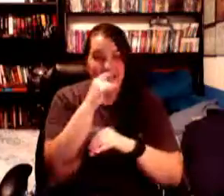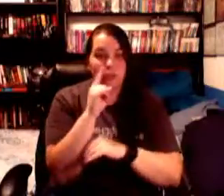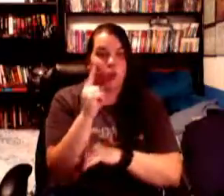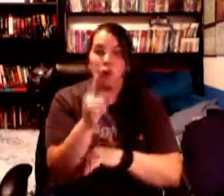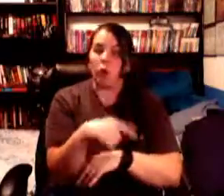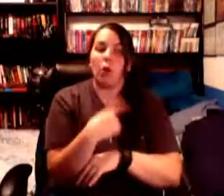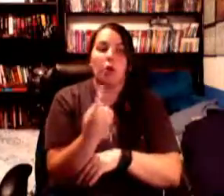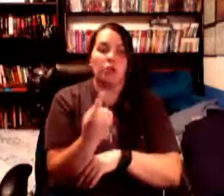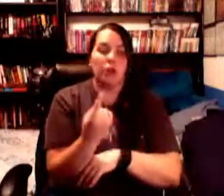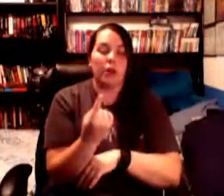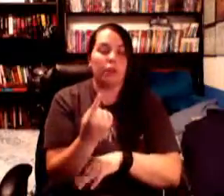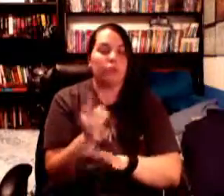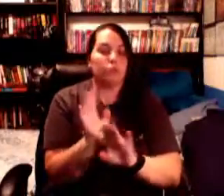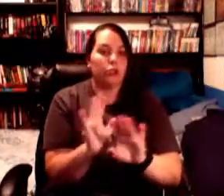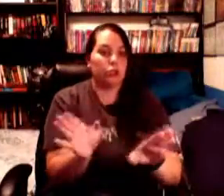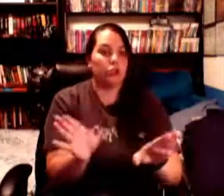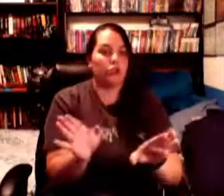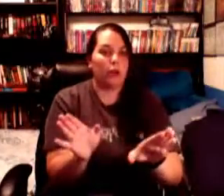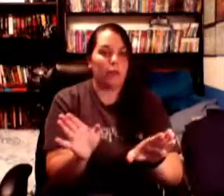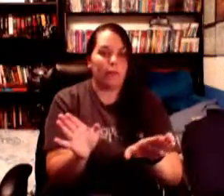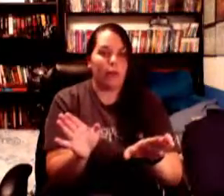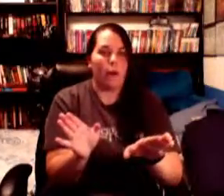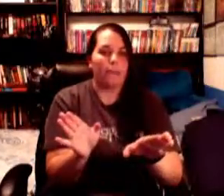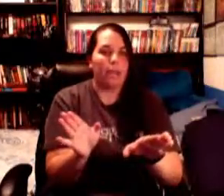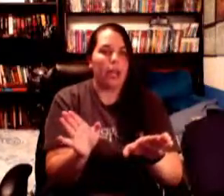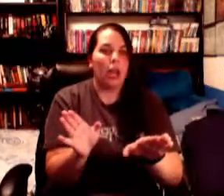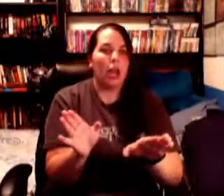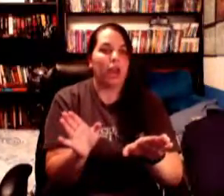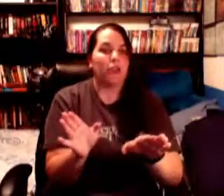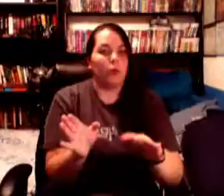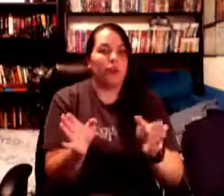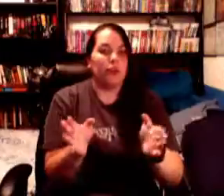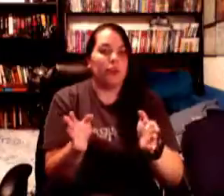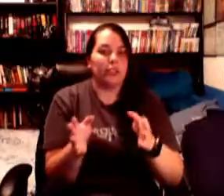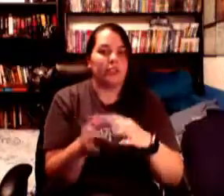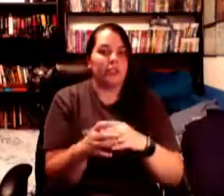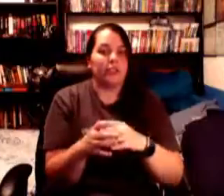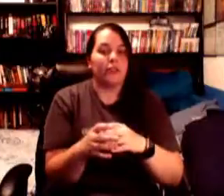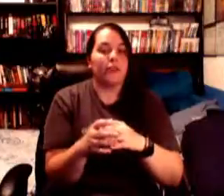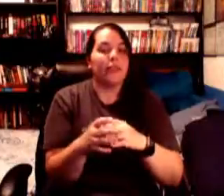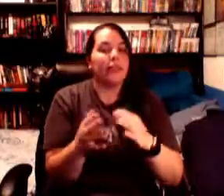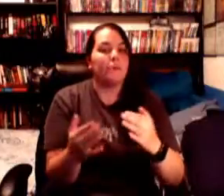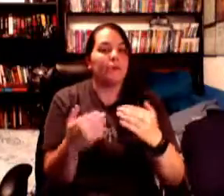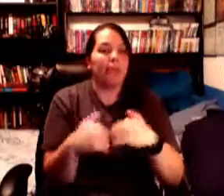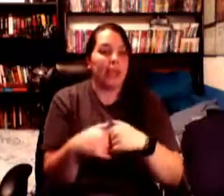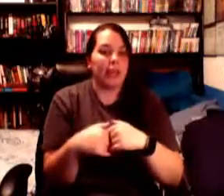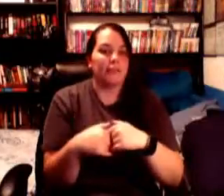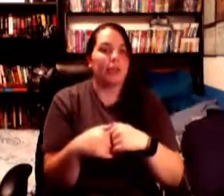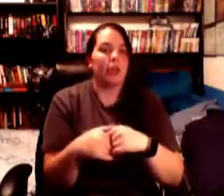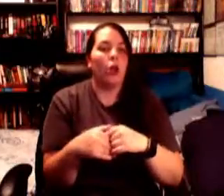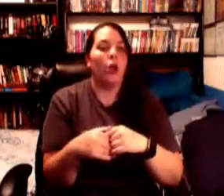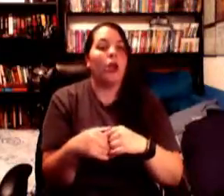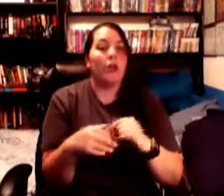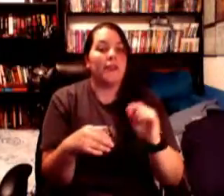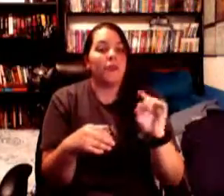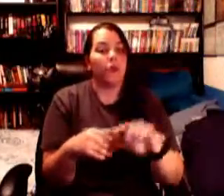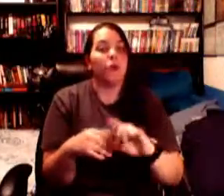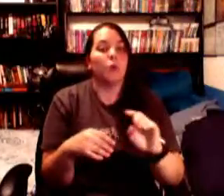kids are the only ones who do it. So you step out. It's we shall see Jesus. Then it comes in again. You join